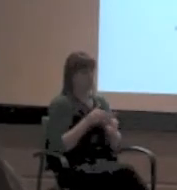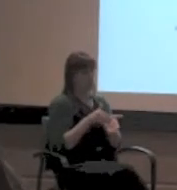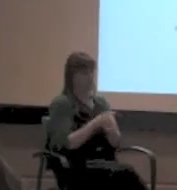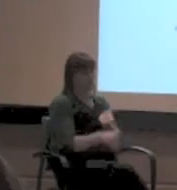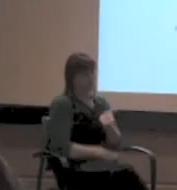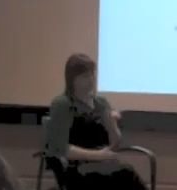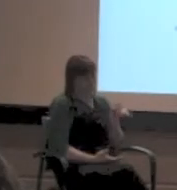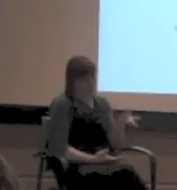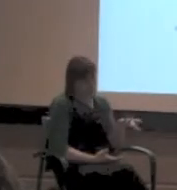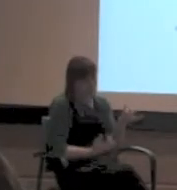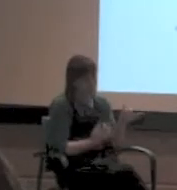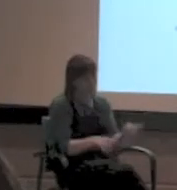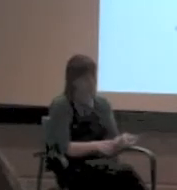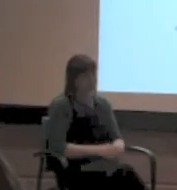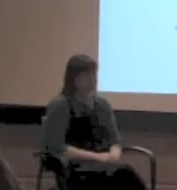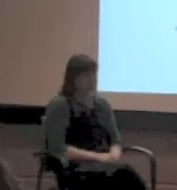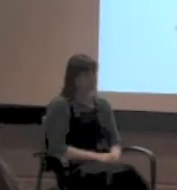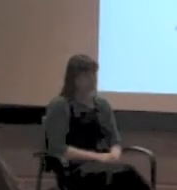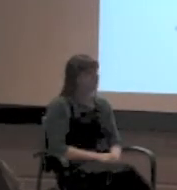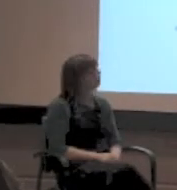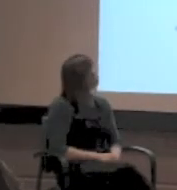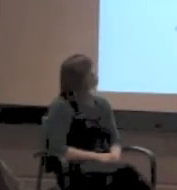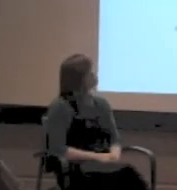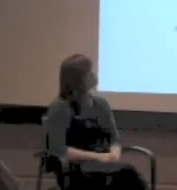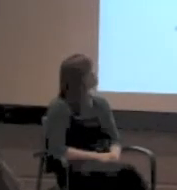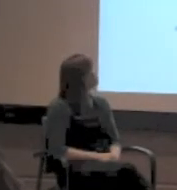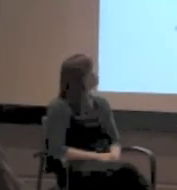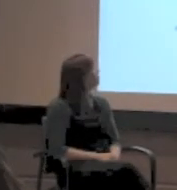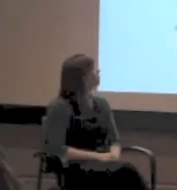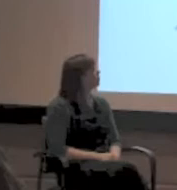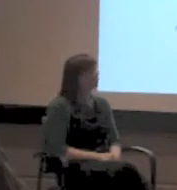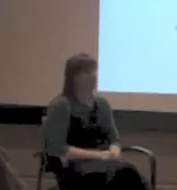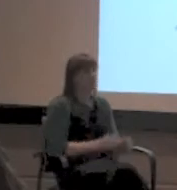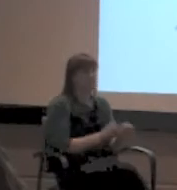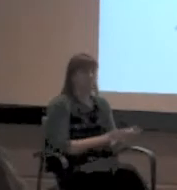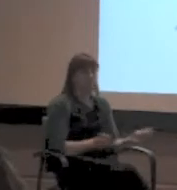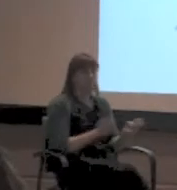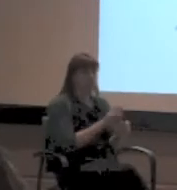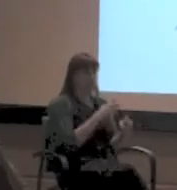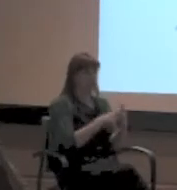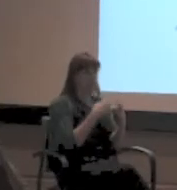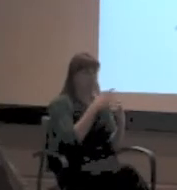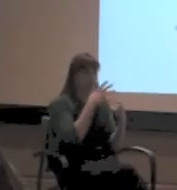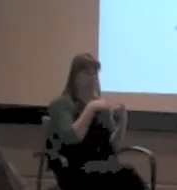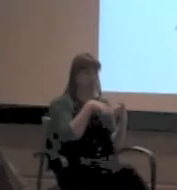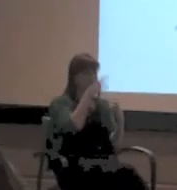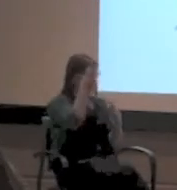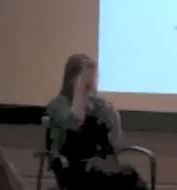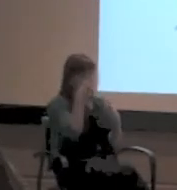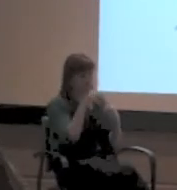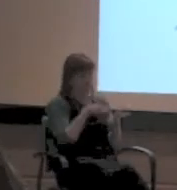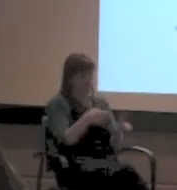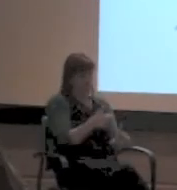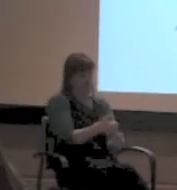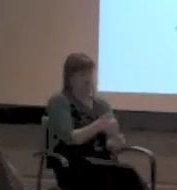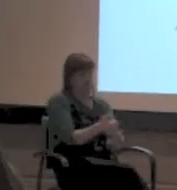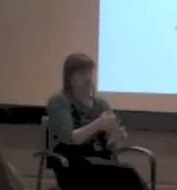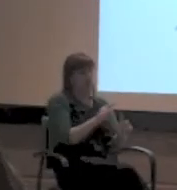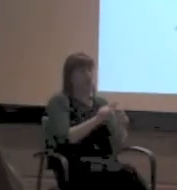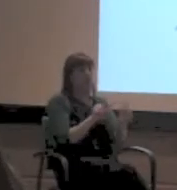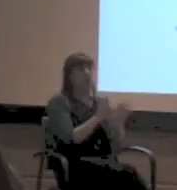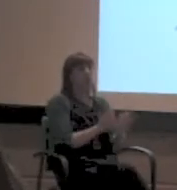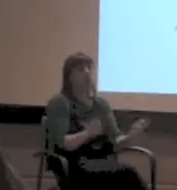unfortunately. So this is an important problem for moms, dads, and the children especially, but it's also an